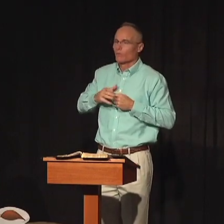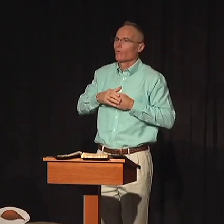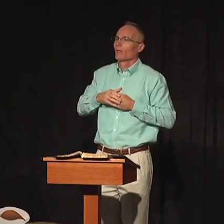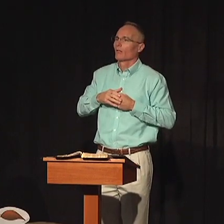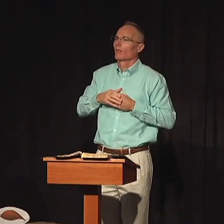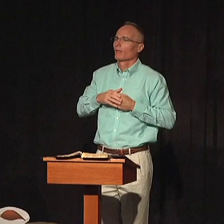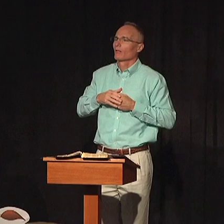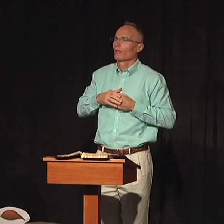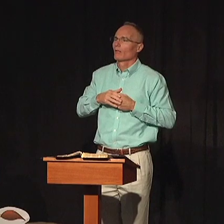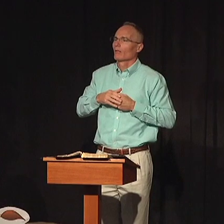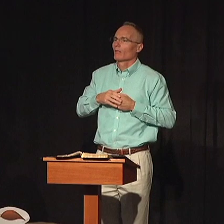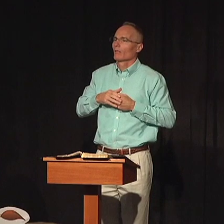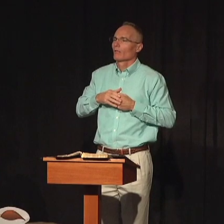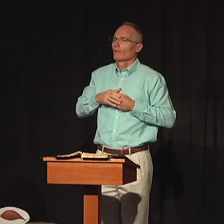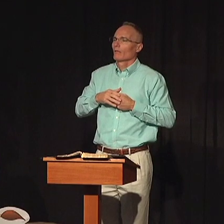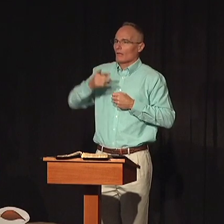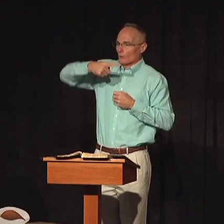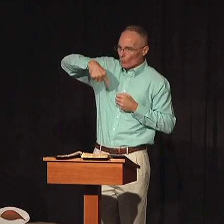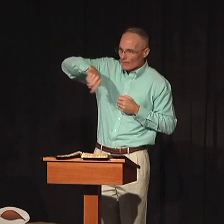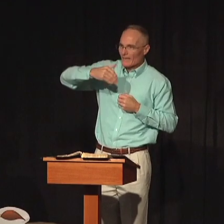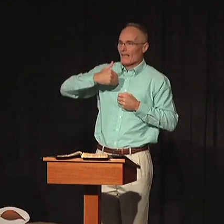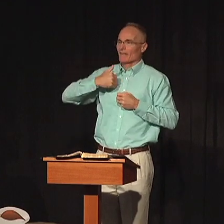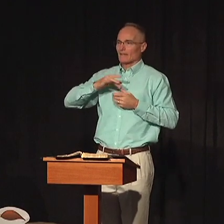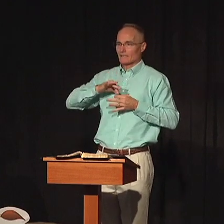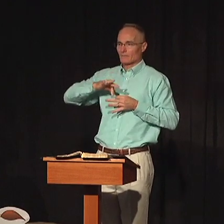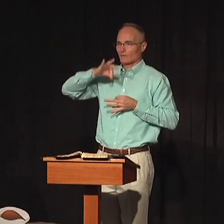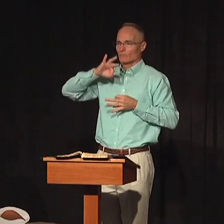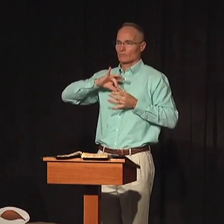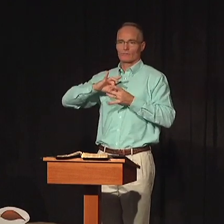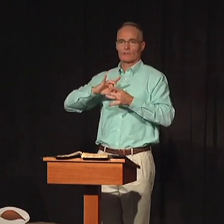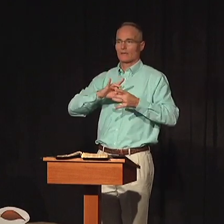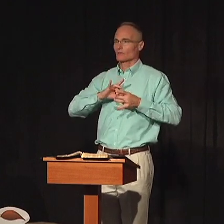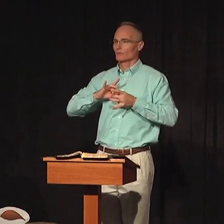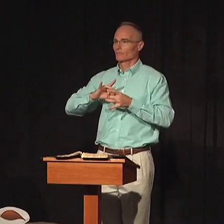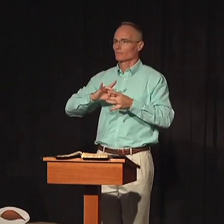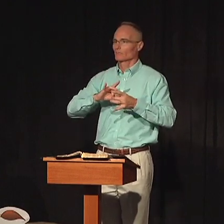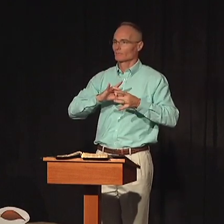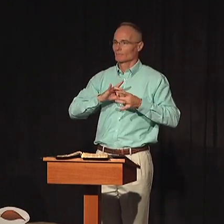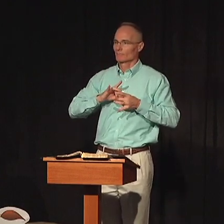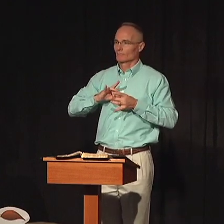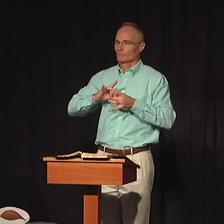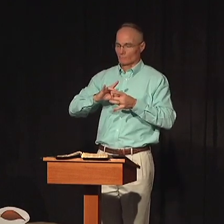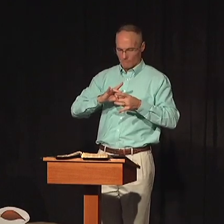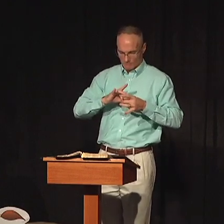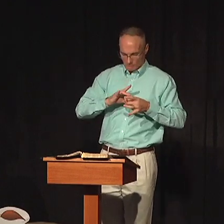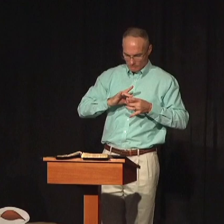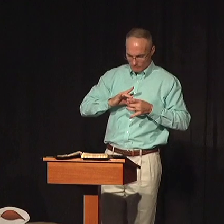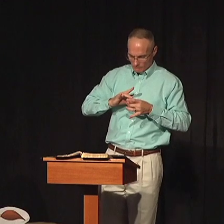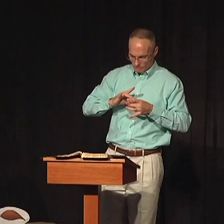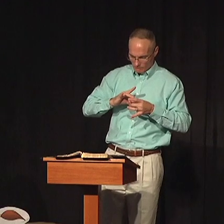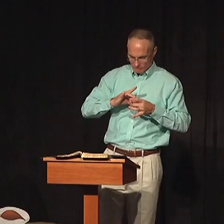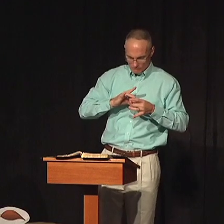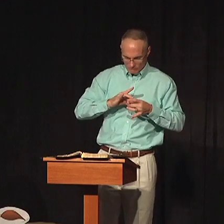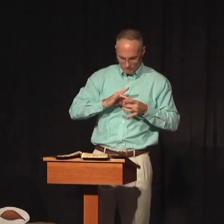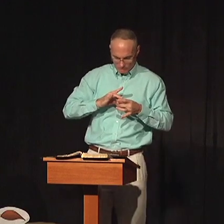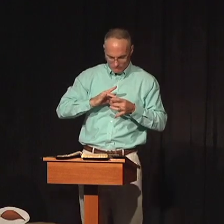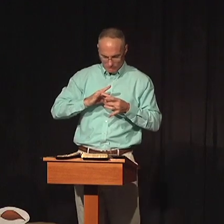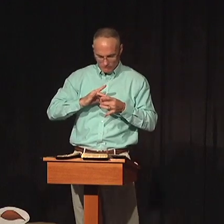And He has this holy people, this group. We have a spiritual connection.